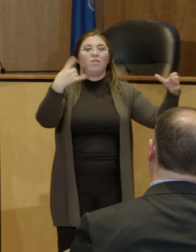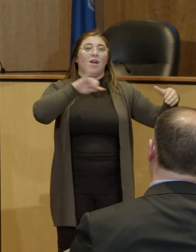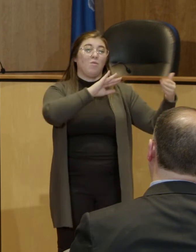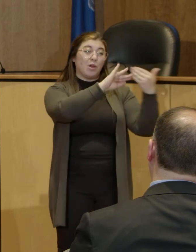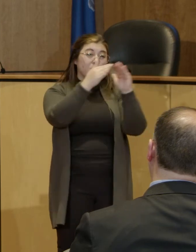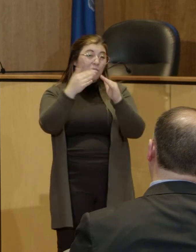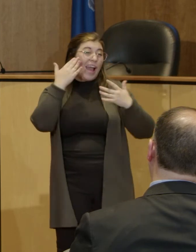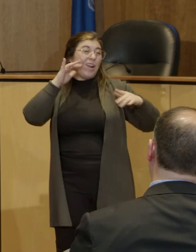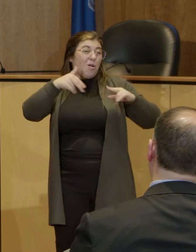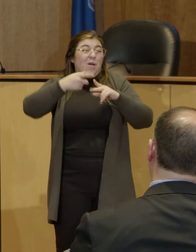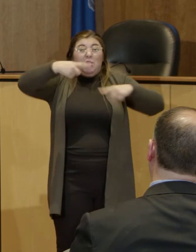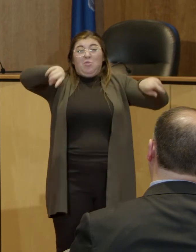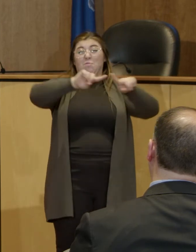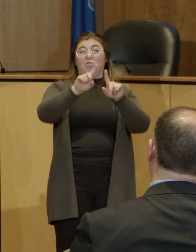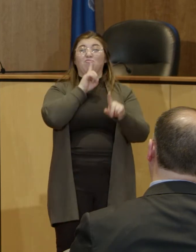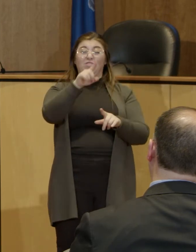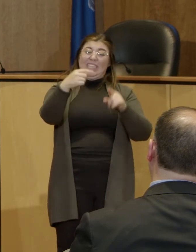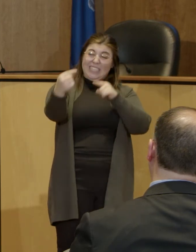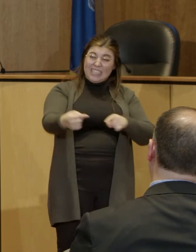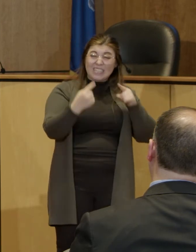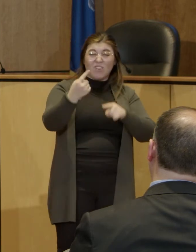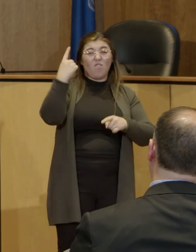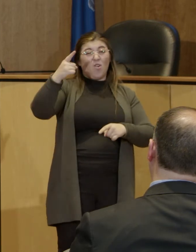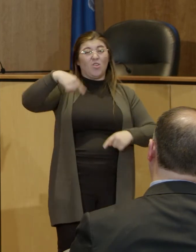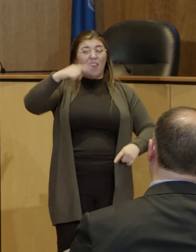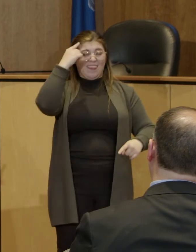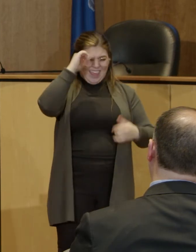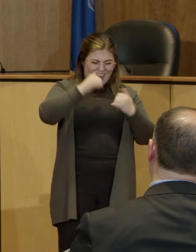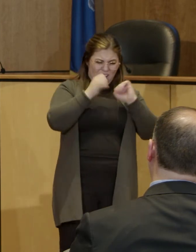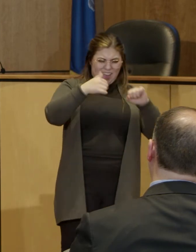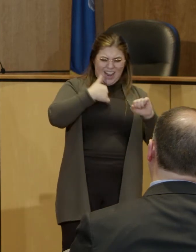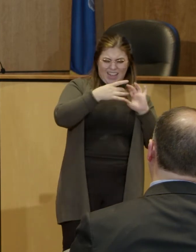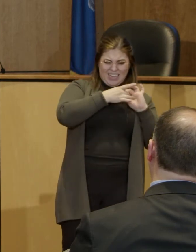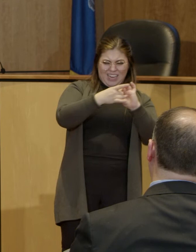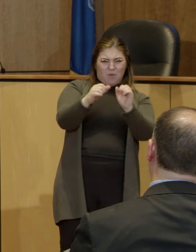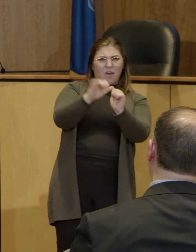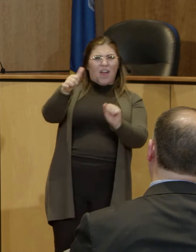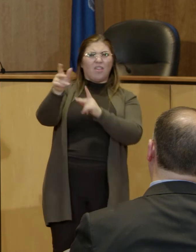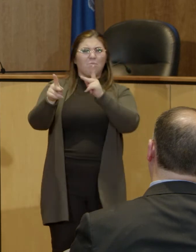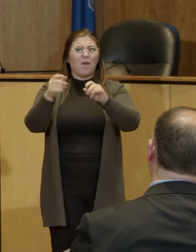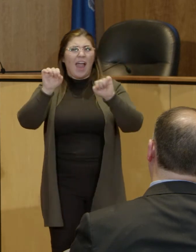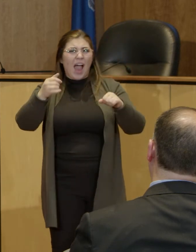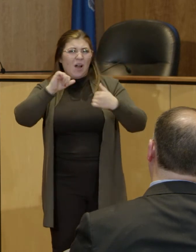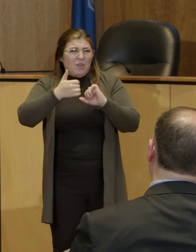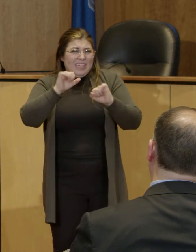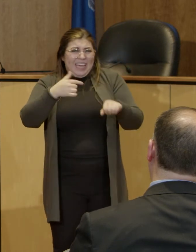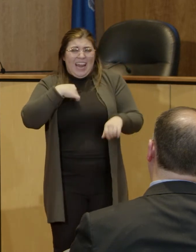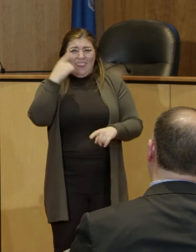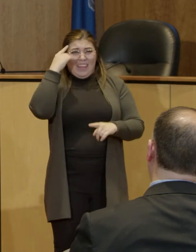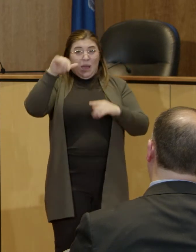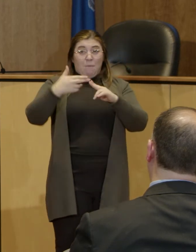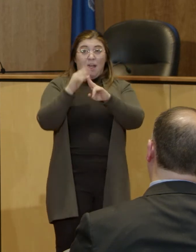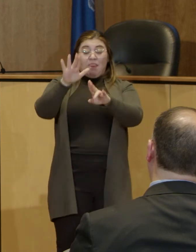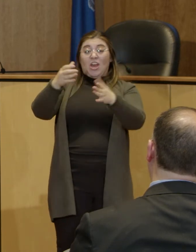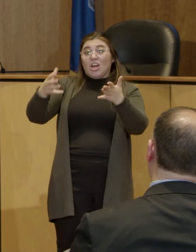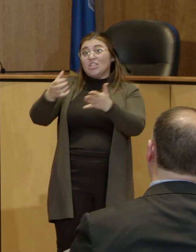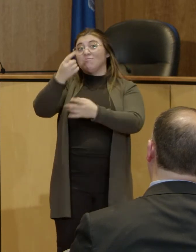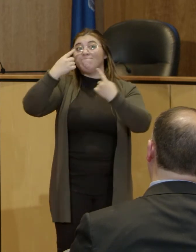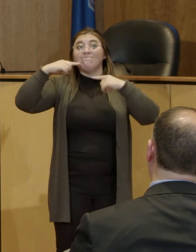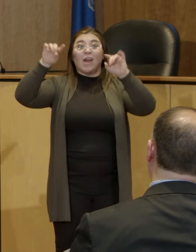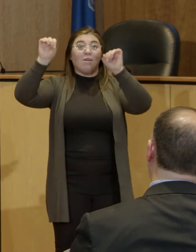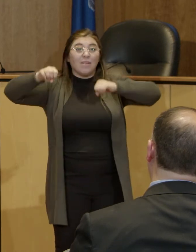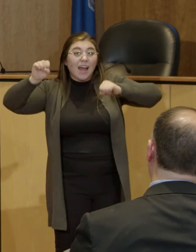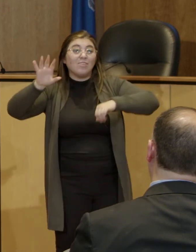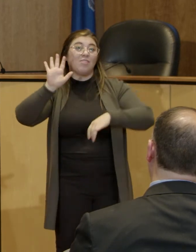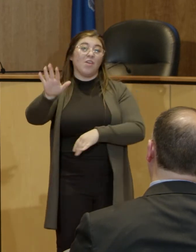don't know about you, but it's really difficult for me to think about how I can have a connection with others, how I can think about their achievement potential and